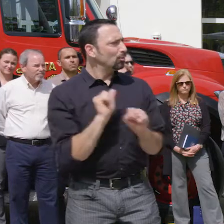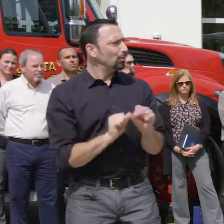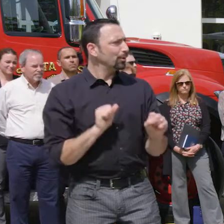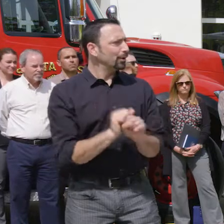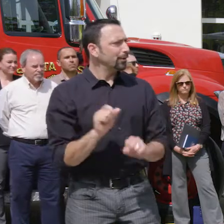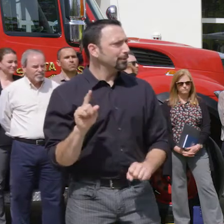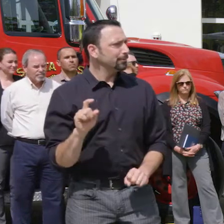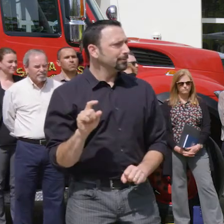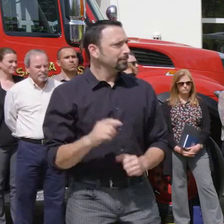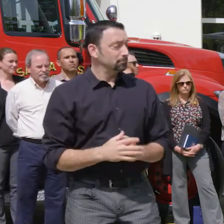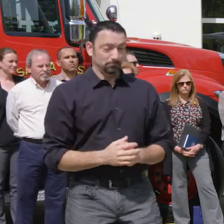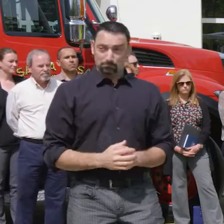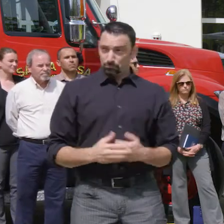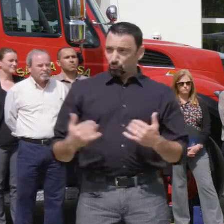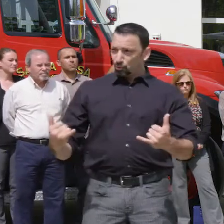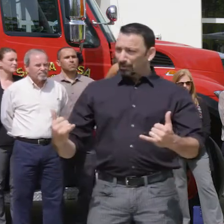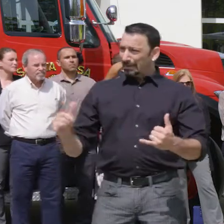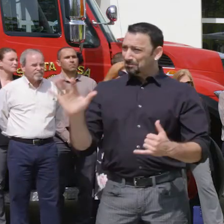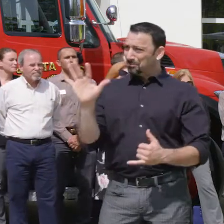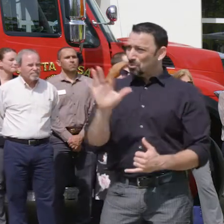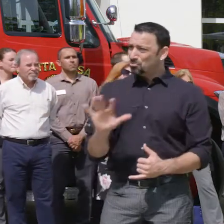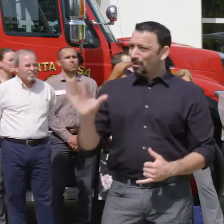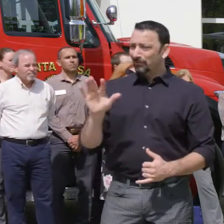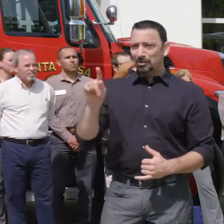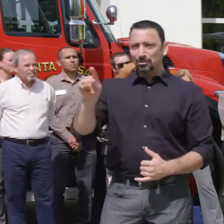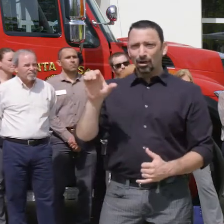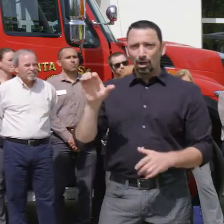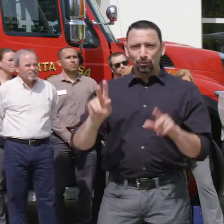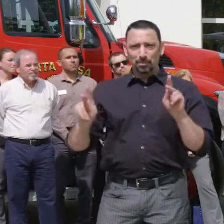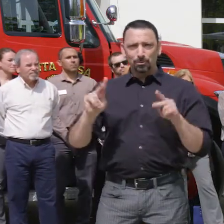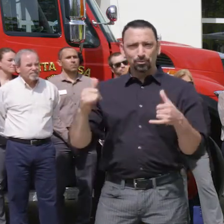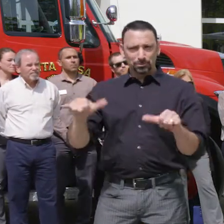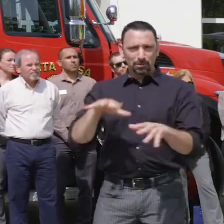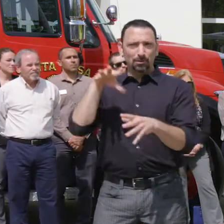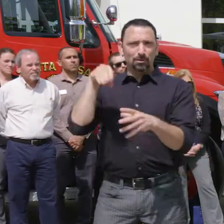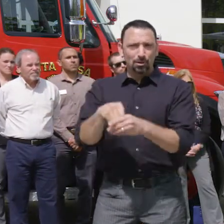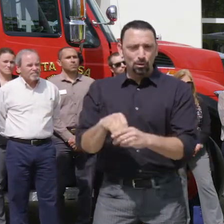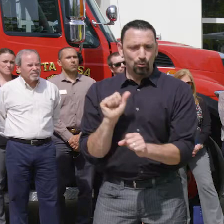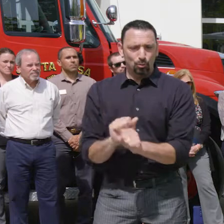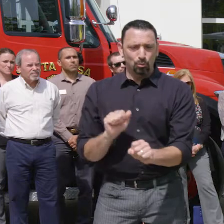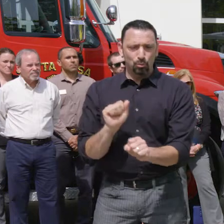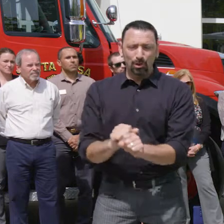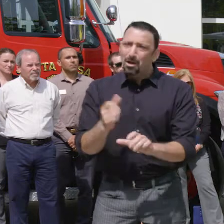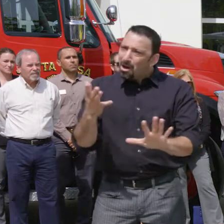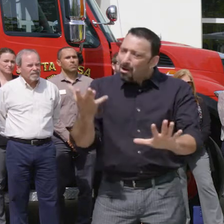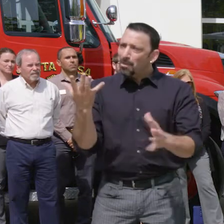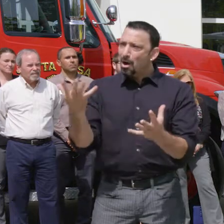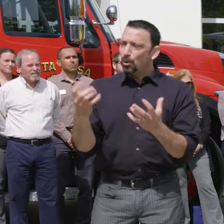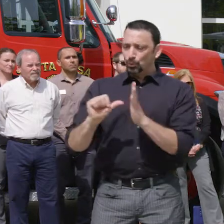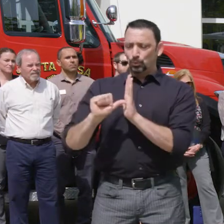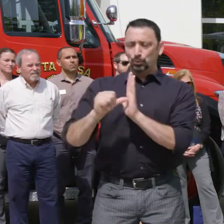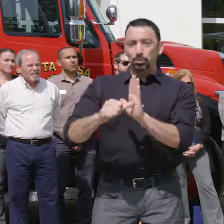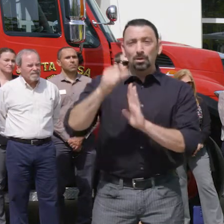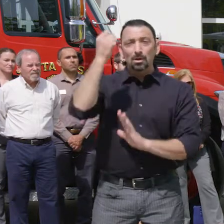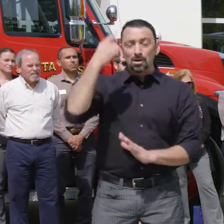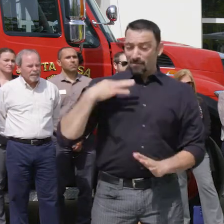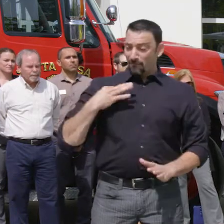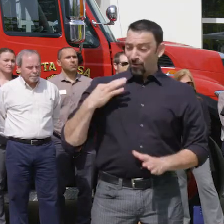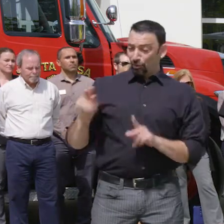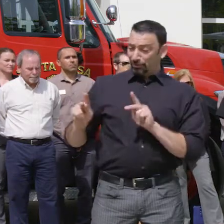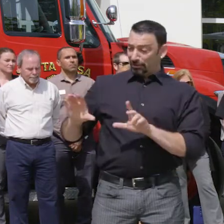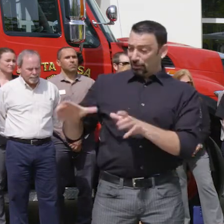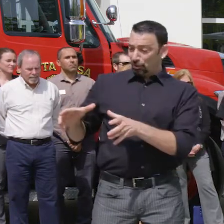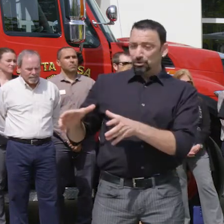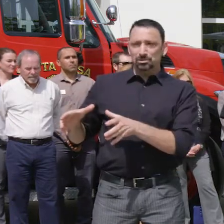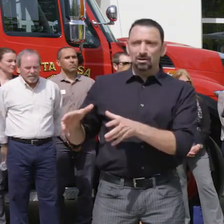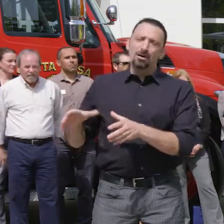How many of those volunteers still remain? So currently, we have roughly 100 people involved in the mission. And just to kind of highlight volunteers, from the